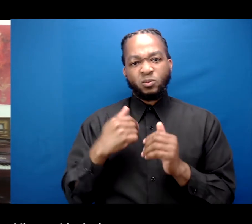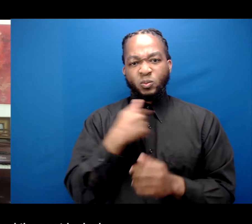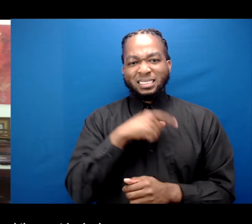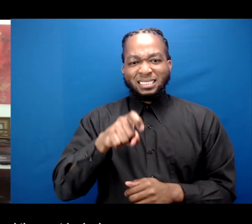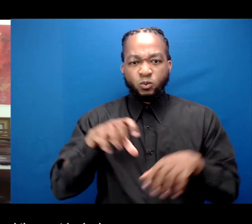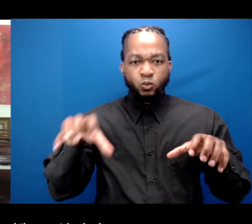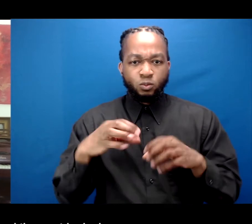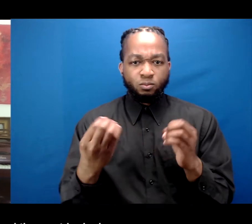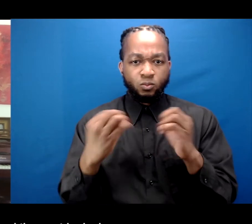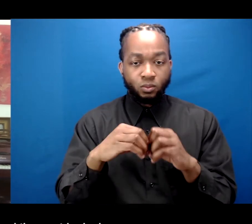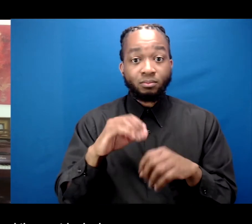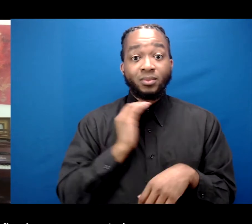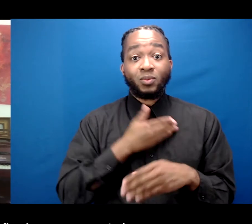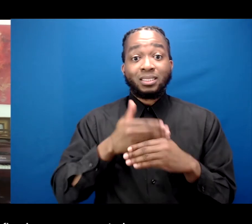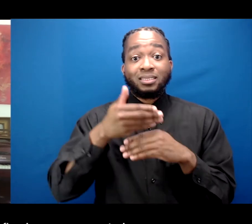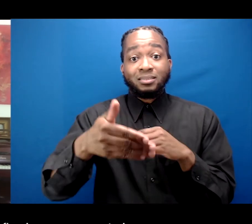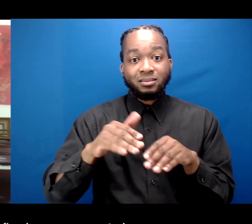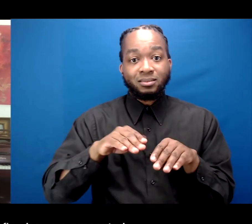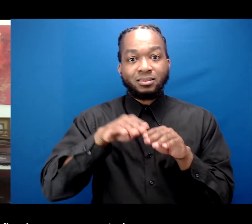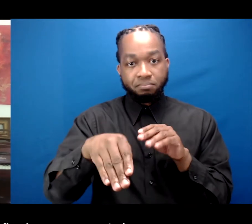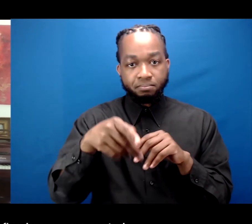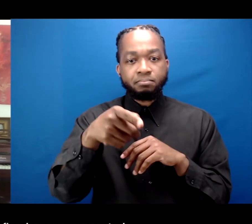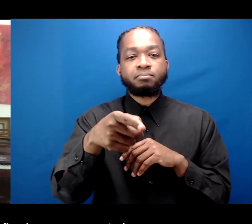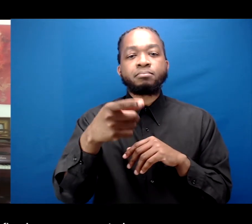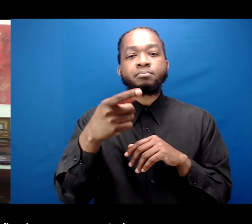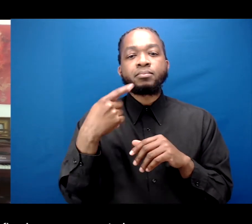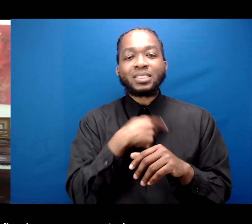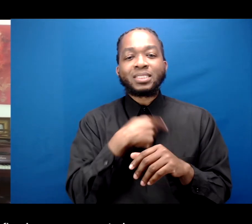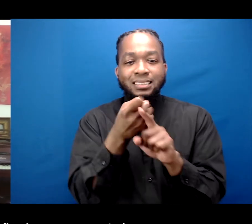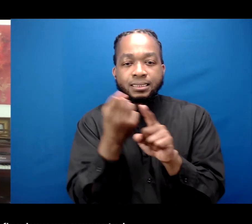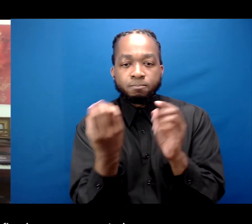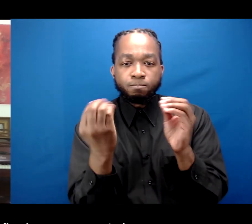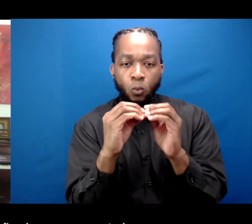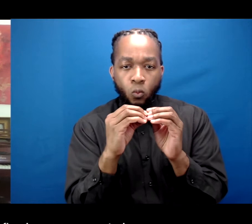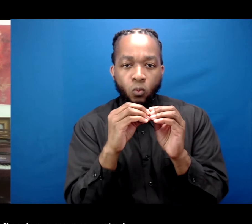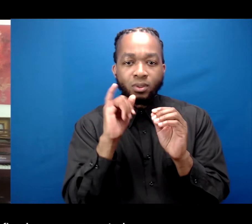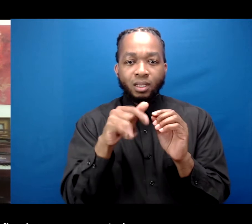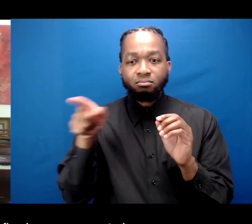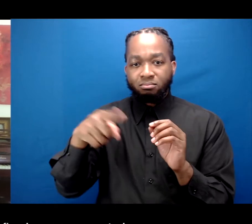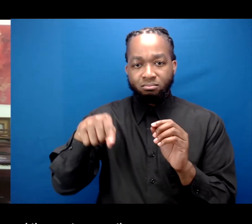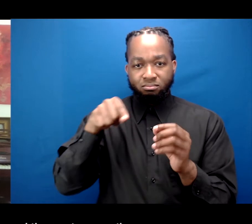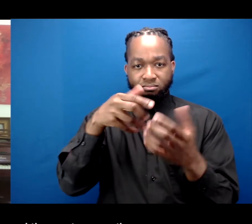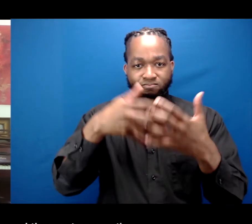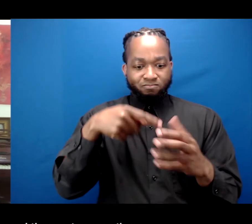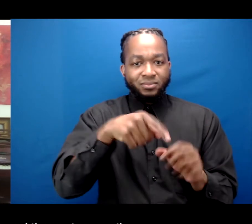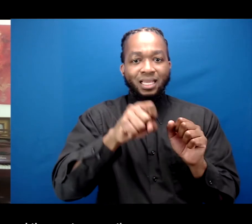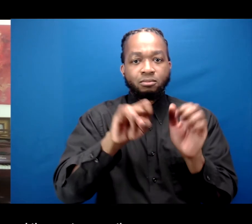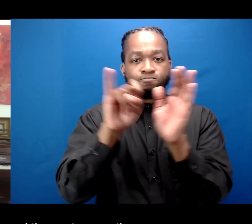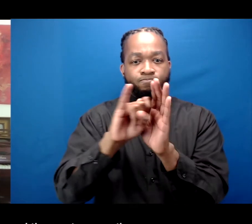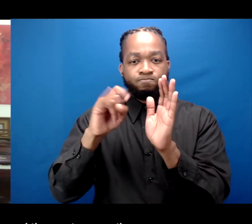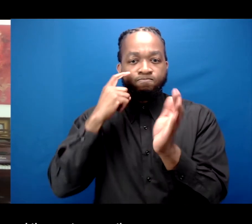to expand the number of recognizable objects and concepts and refine how we presented them. So in